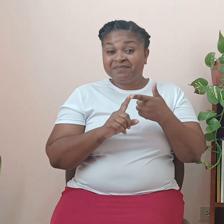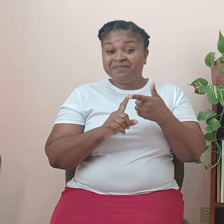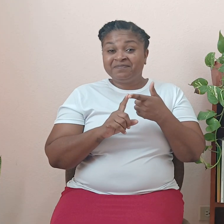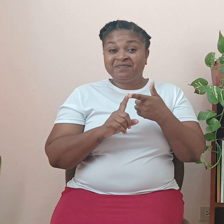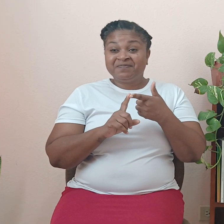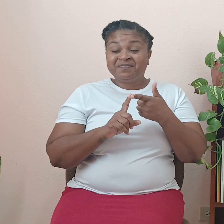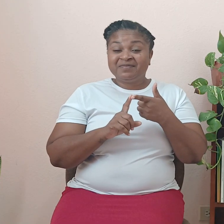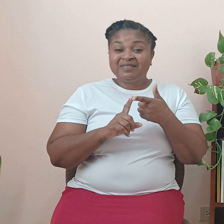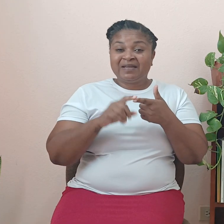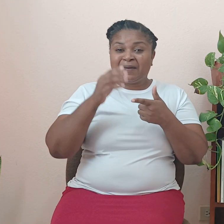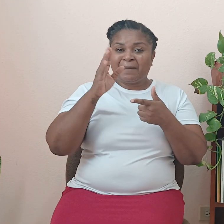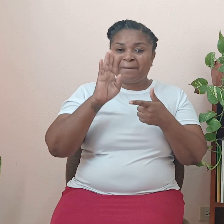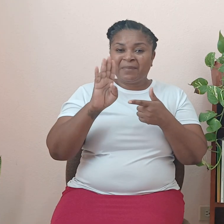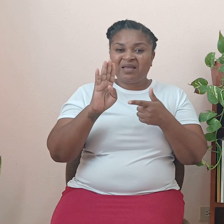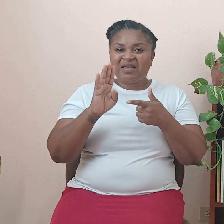B. He quarreled with God.